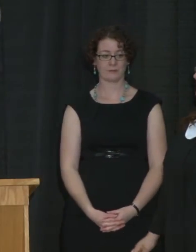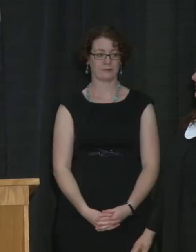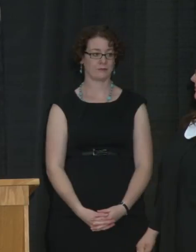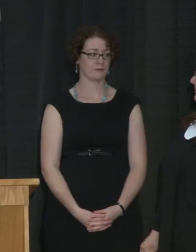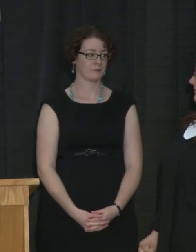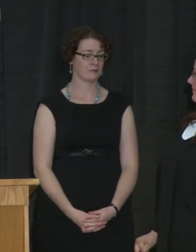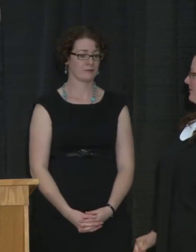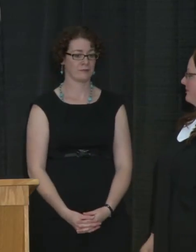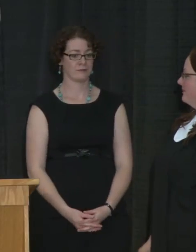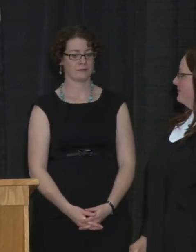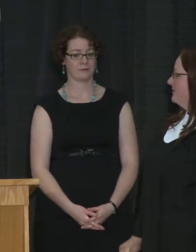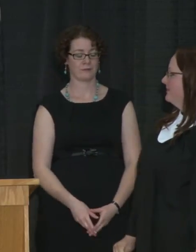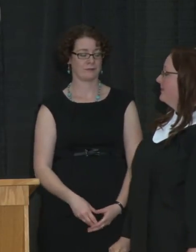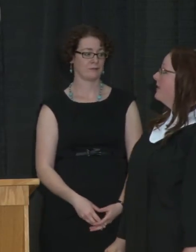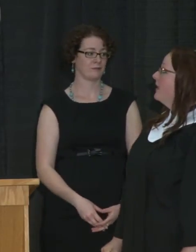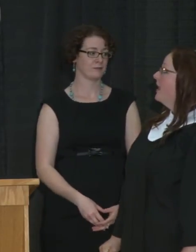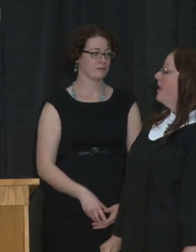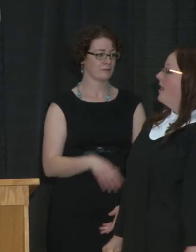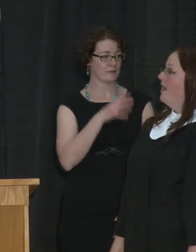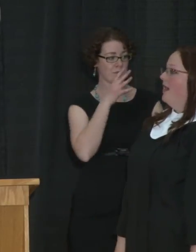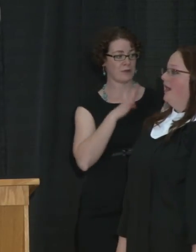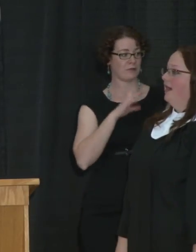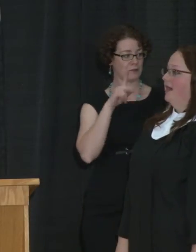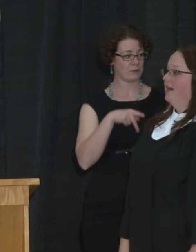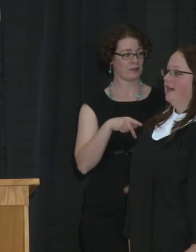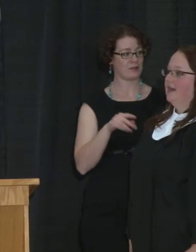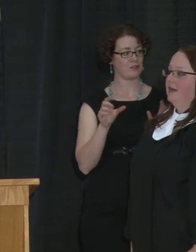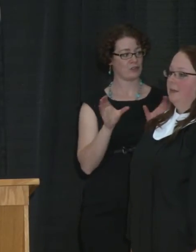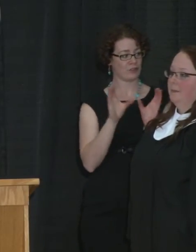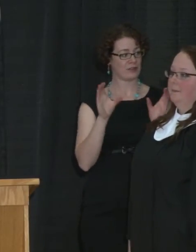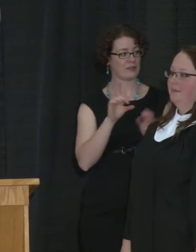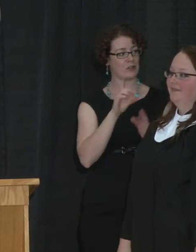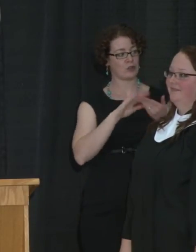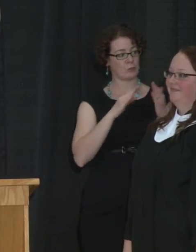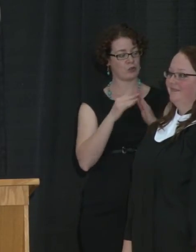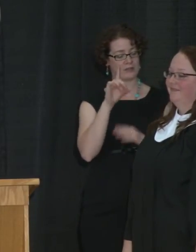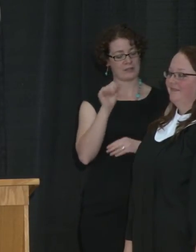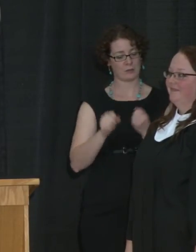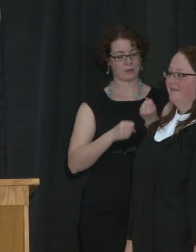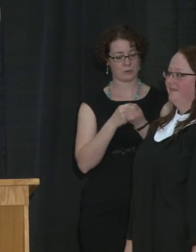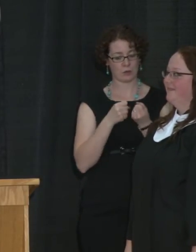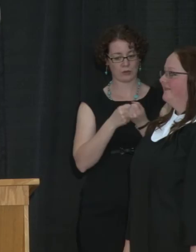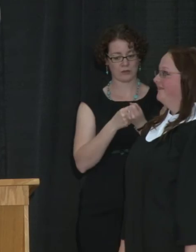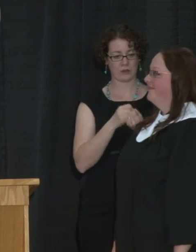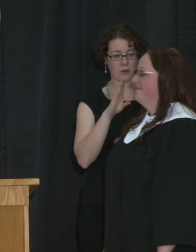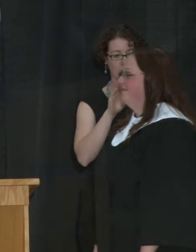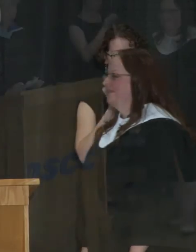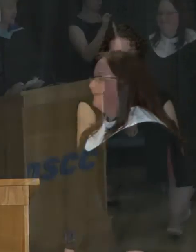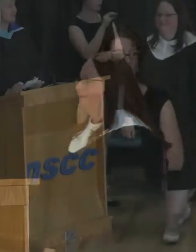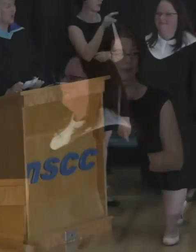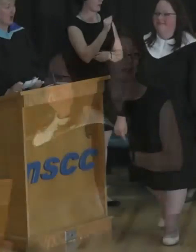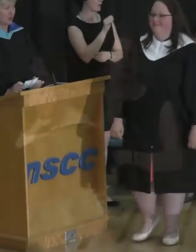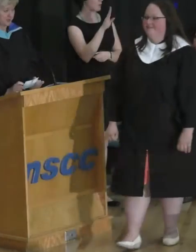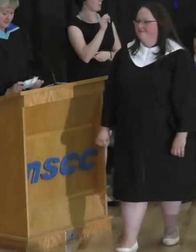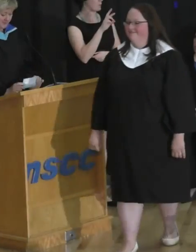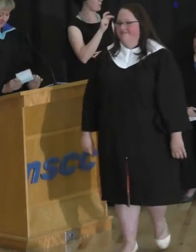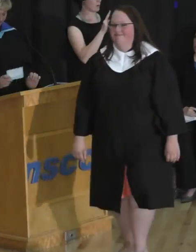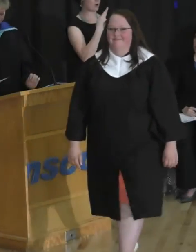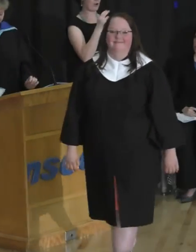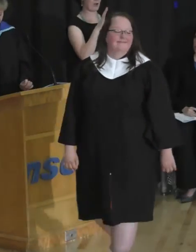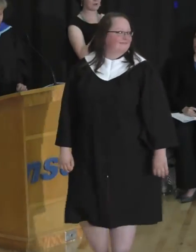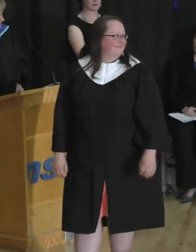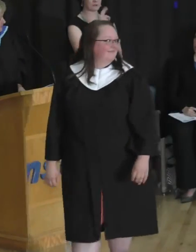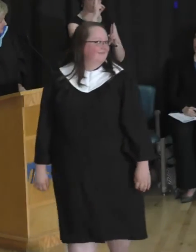Madam Vice President, the candidates for the Certificate in Community Disability Supports. Brianna Barkhouse, honors.